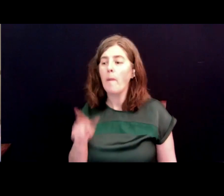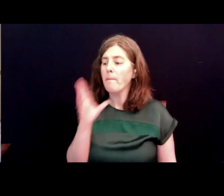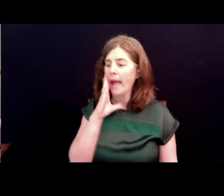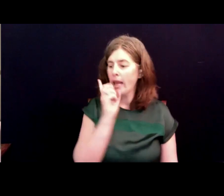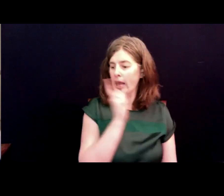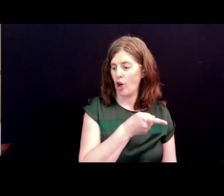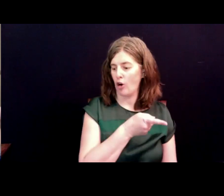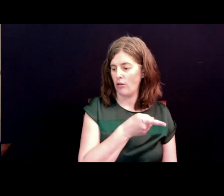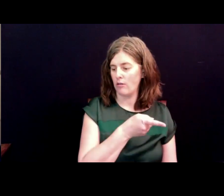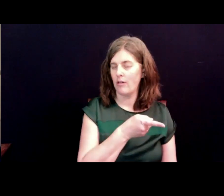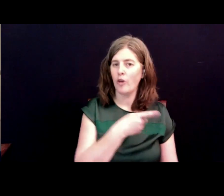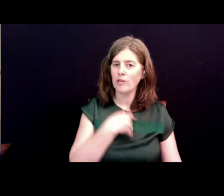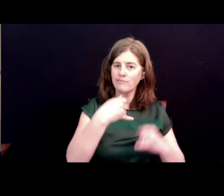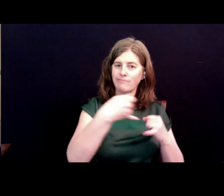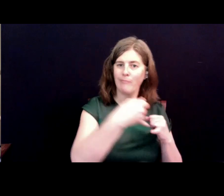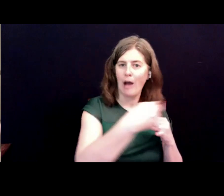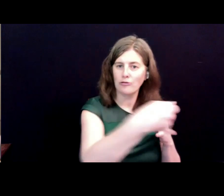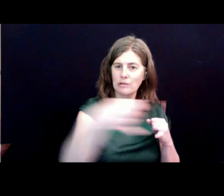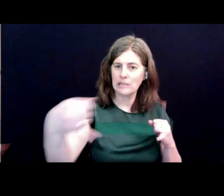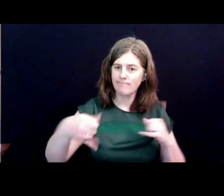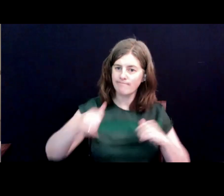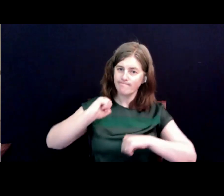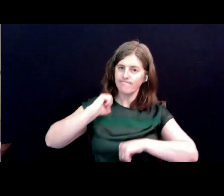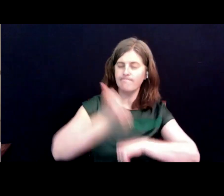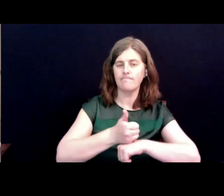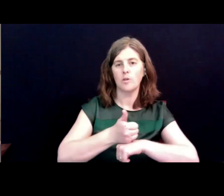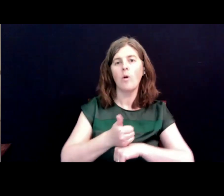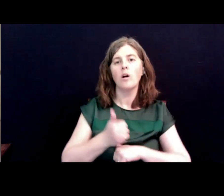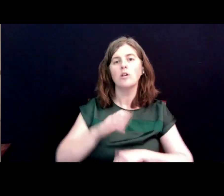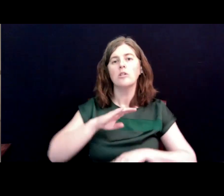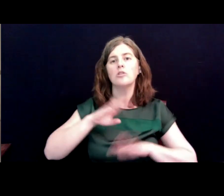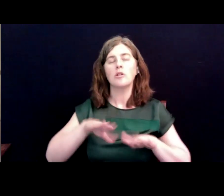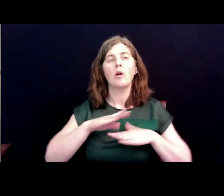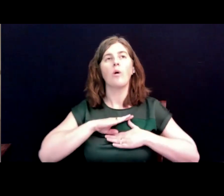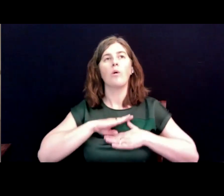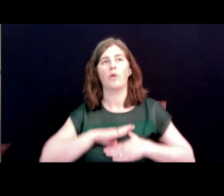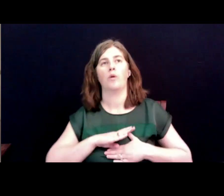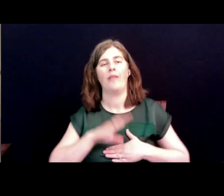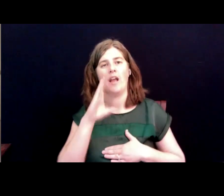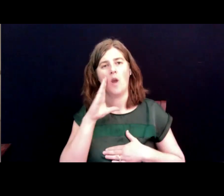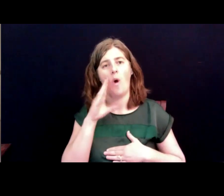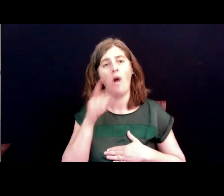those guardrails, those boundaries are actually very comforting to children. And so, yes, they may